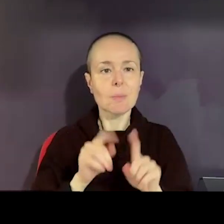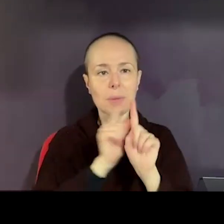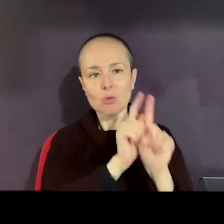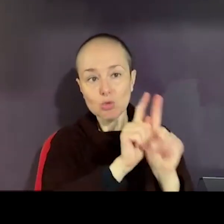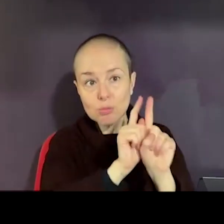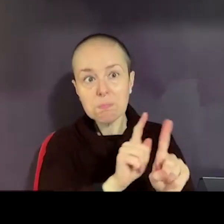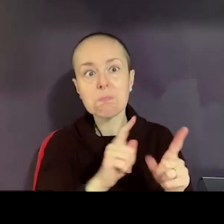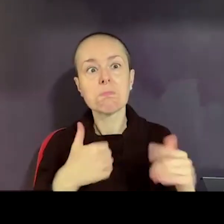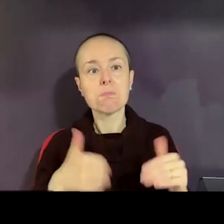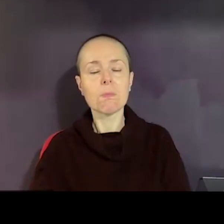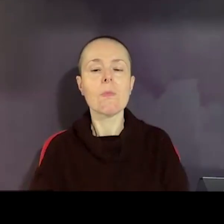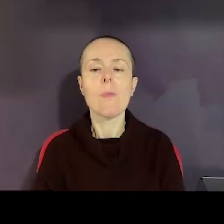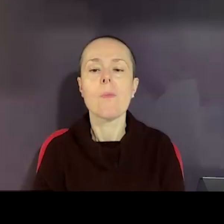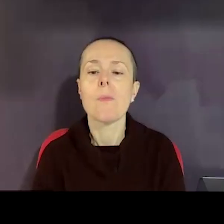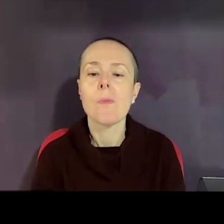Mentorship, great.